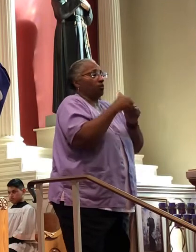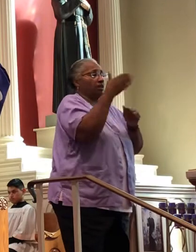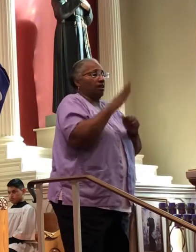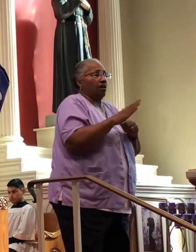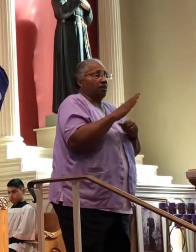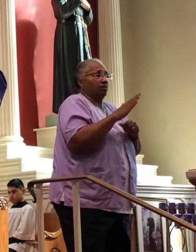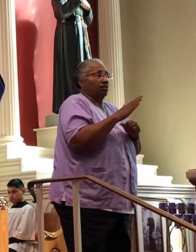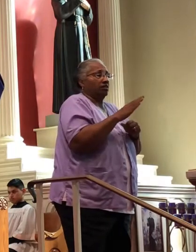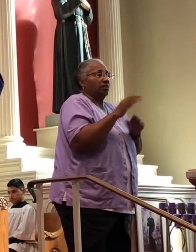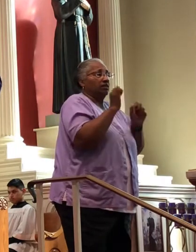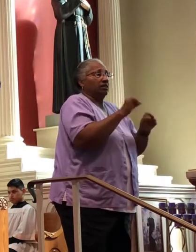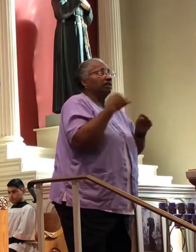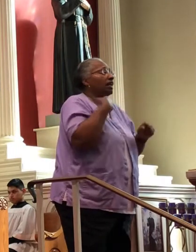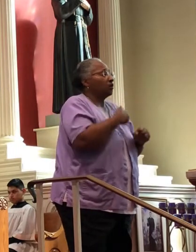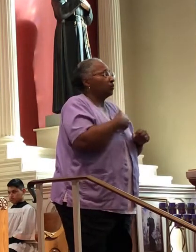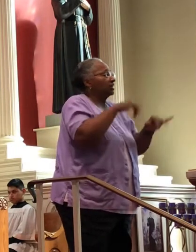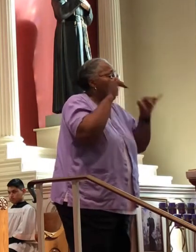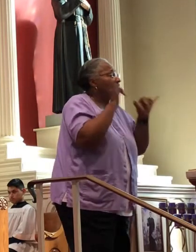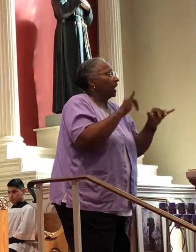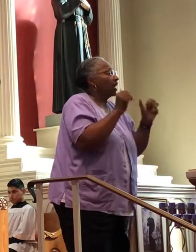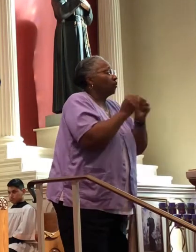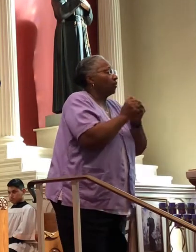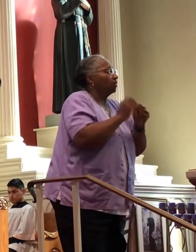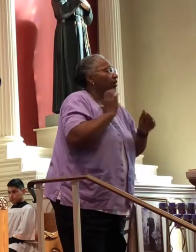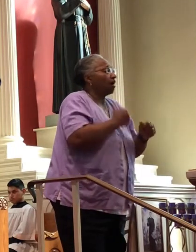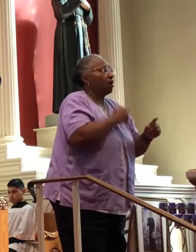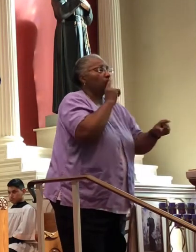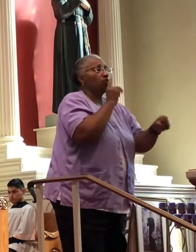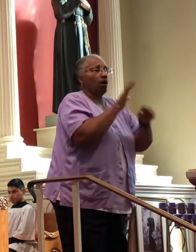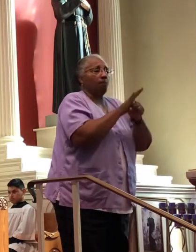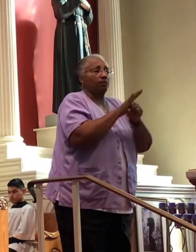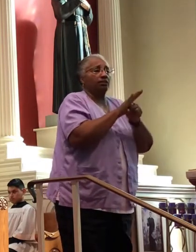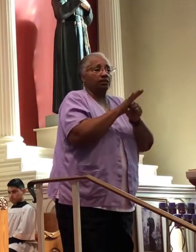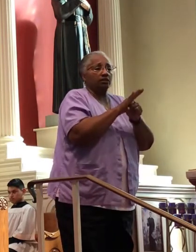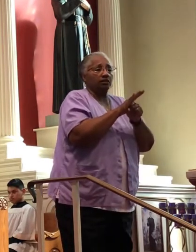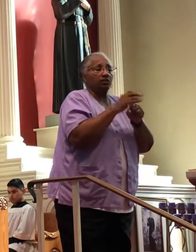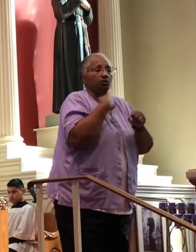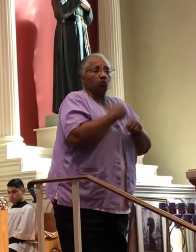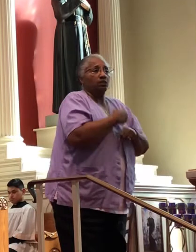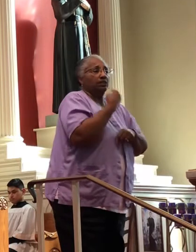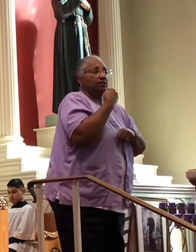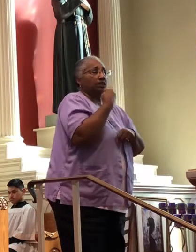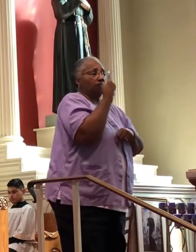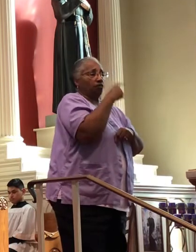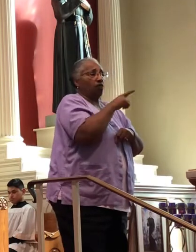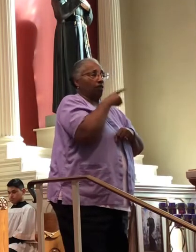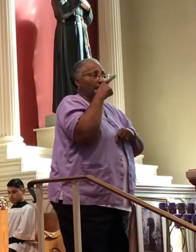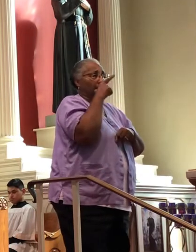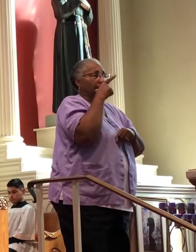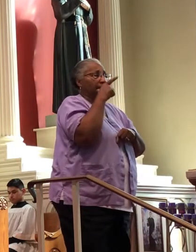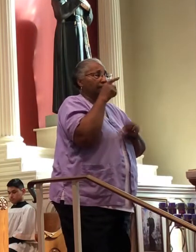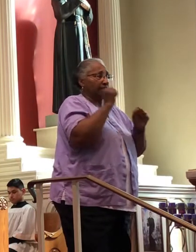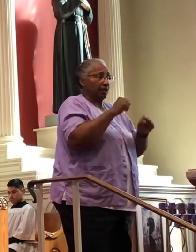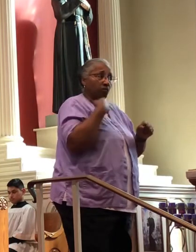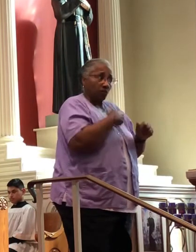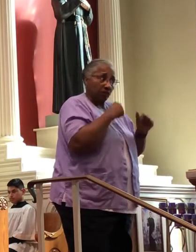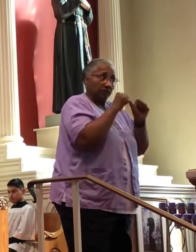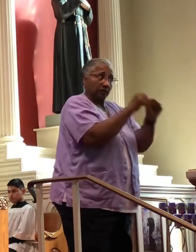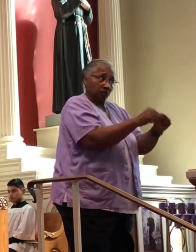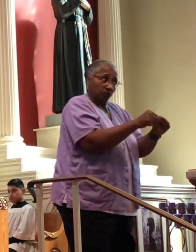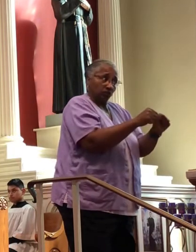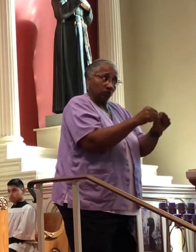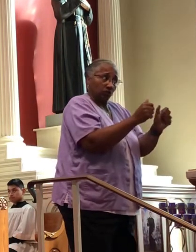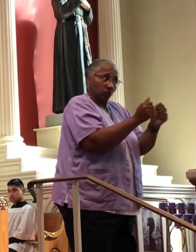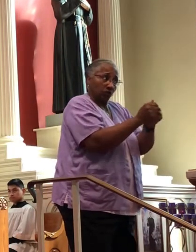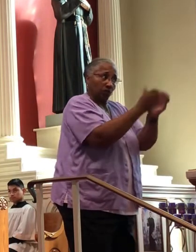have committed ourselves to do during Lent? Can we persevere in that way of prayer? And then what God